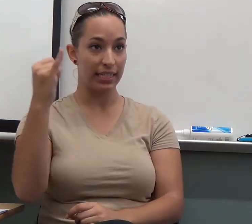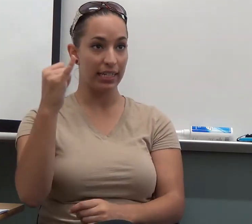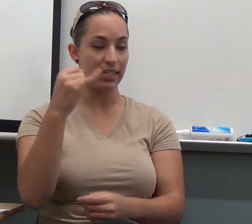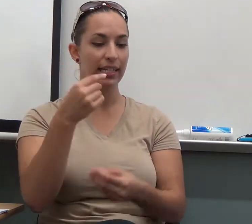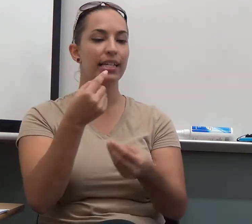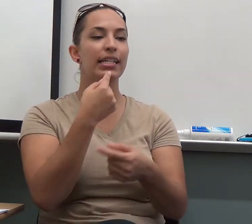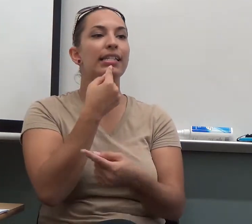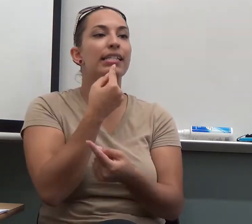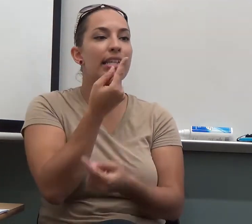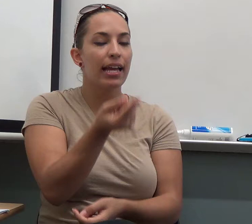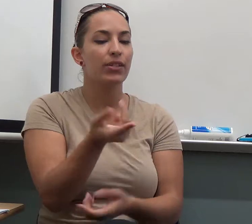developing